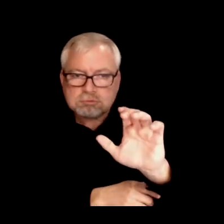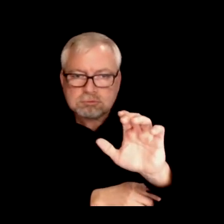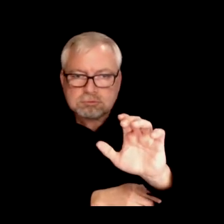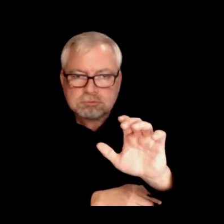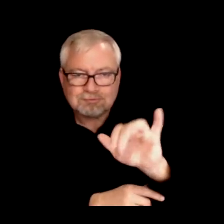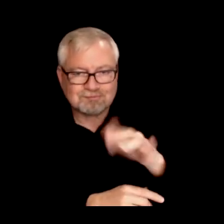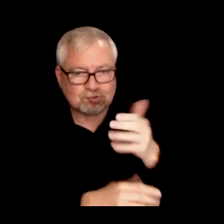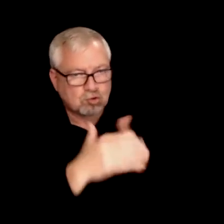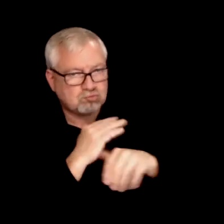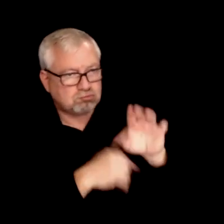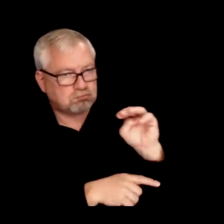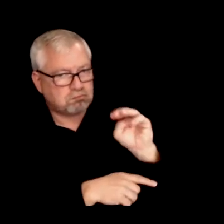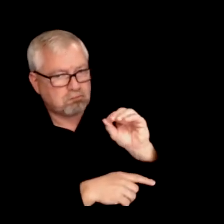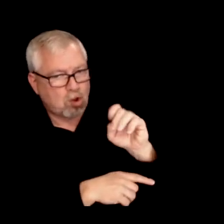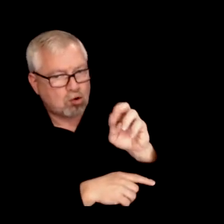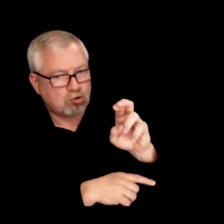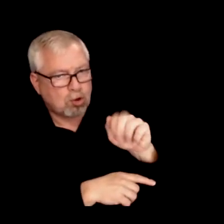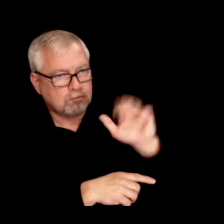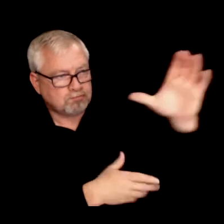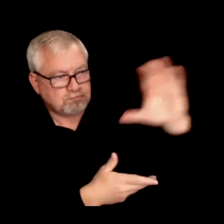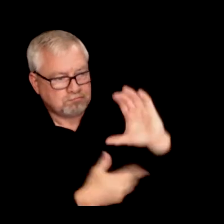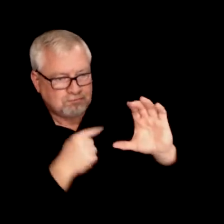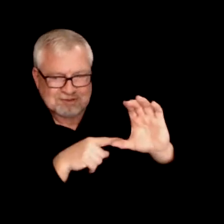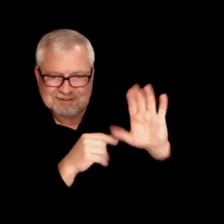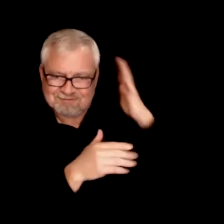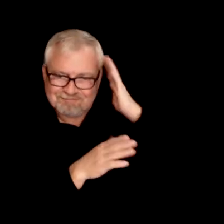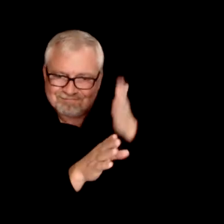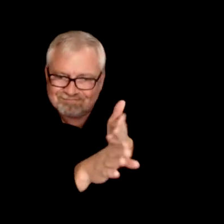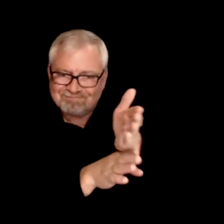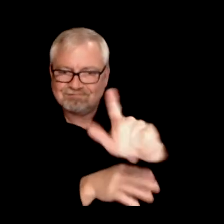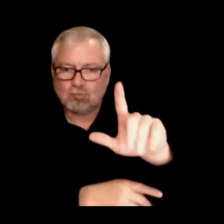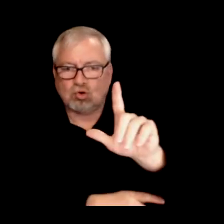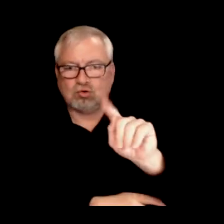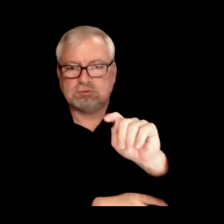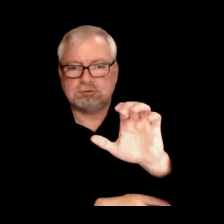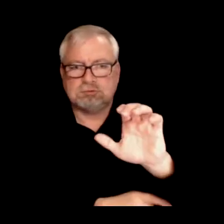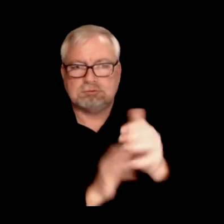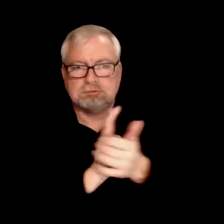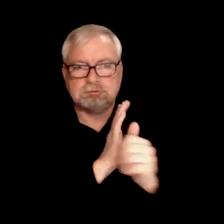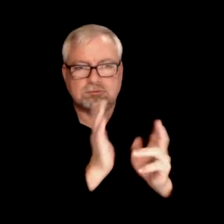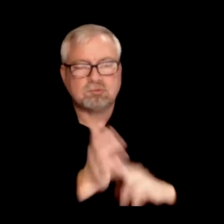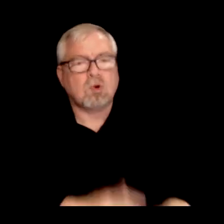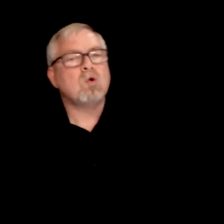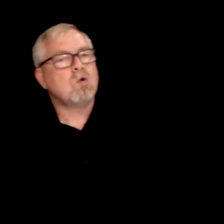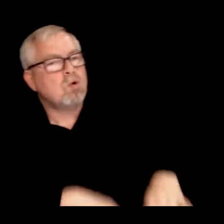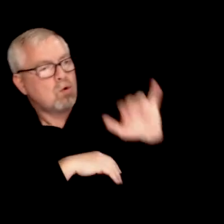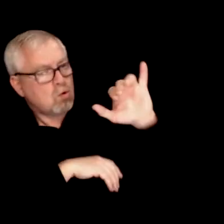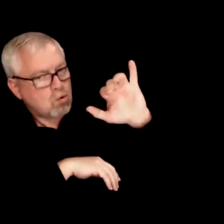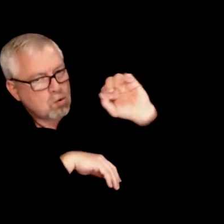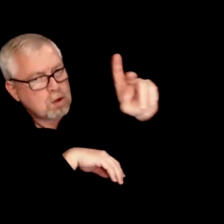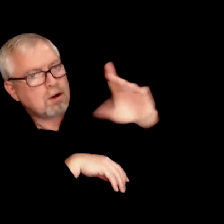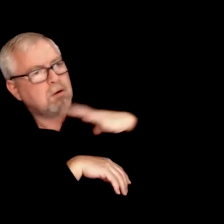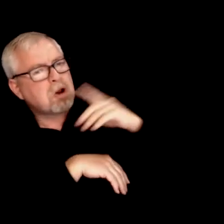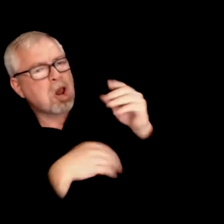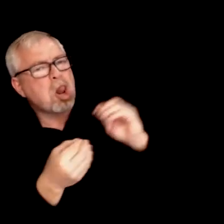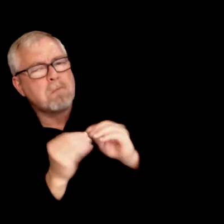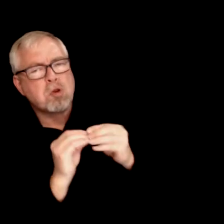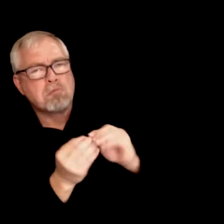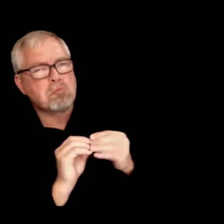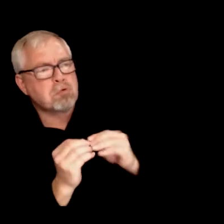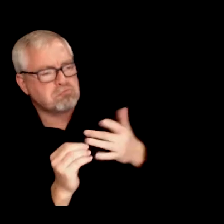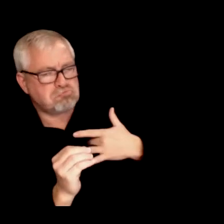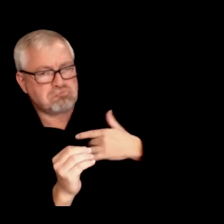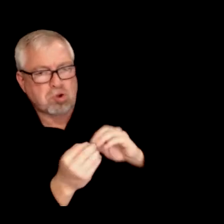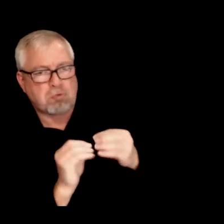targeted to that population. Are you able to give us any idea of rough numbers? How many folks in, I know we said, I